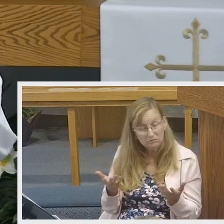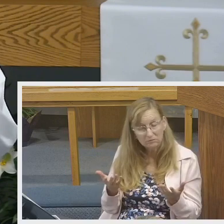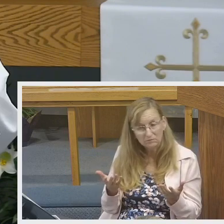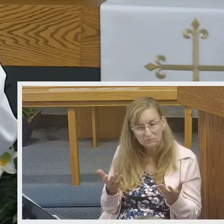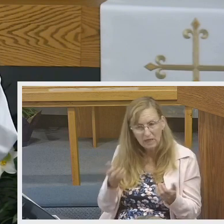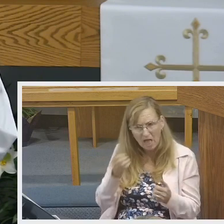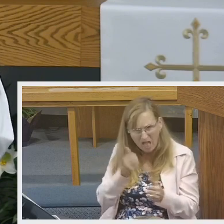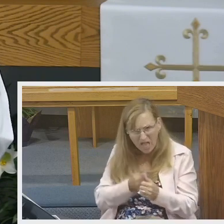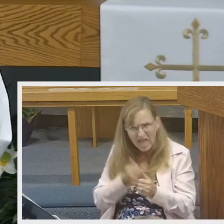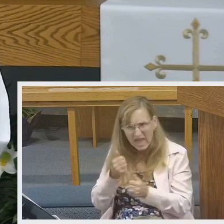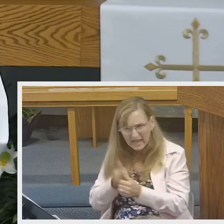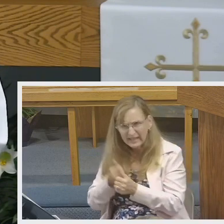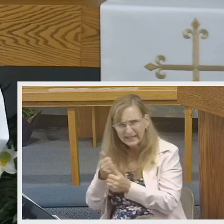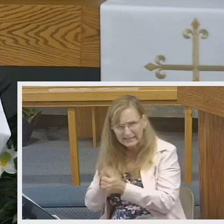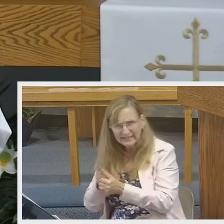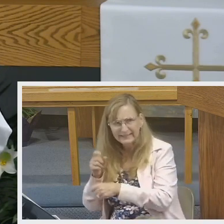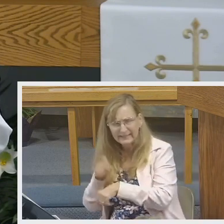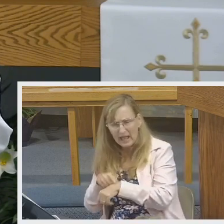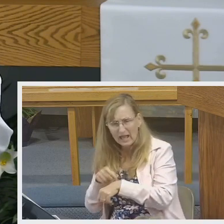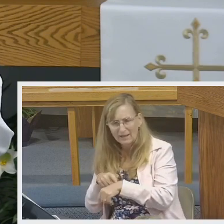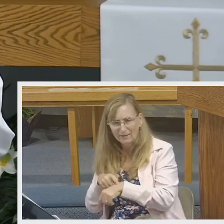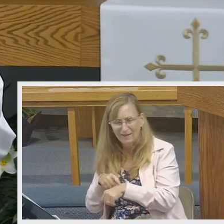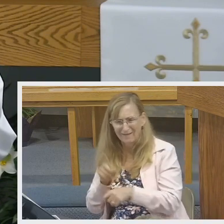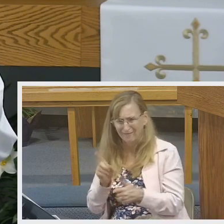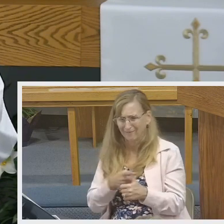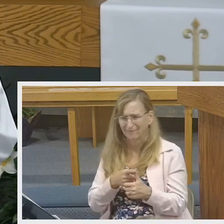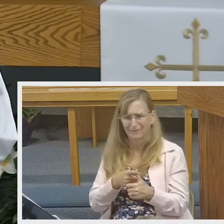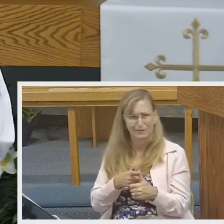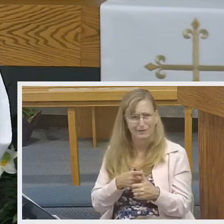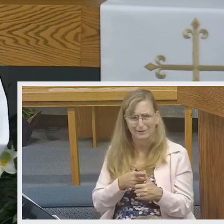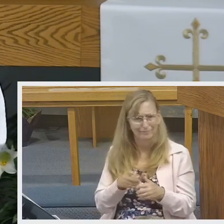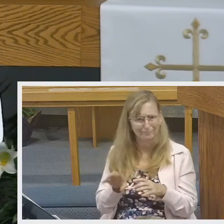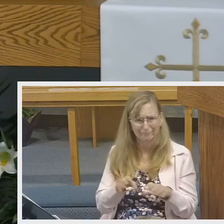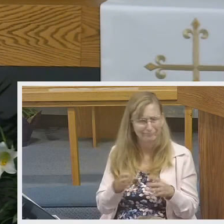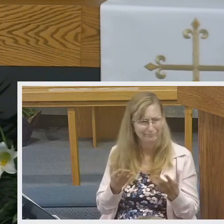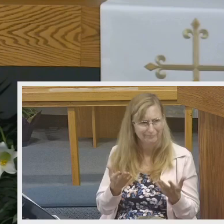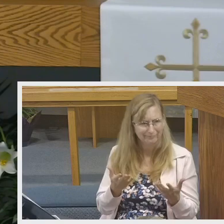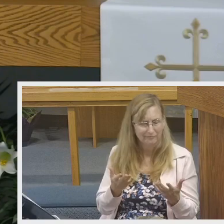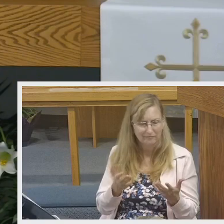single case, the first reaction was they didn't believe it.